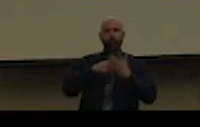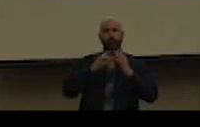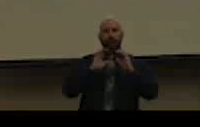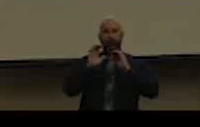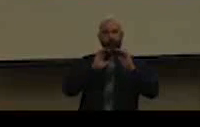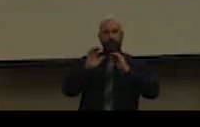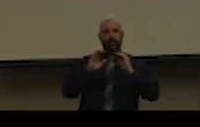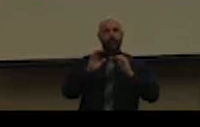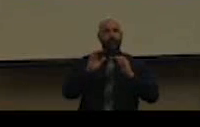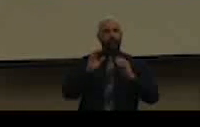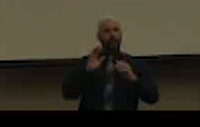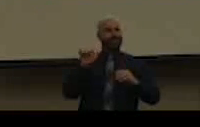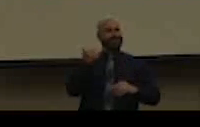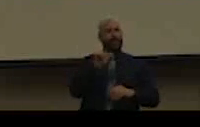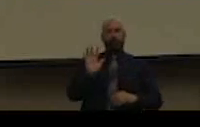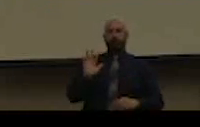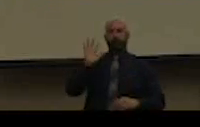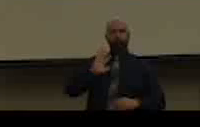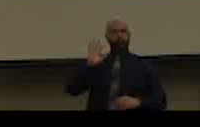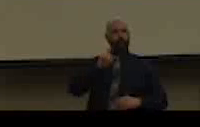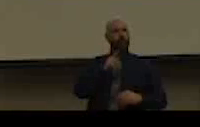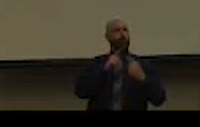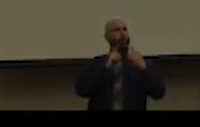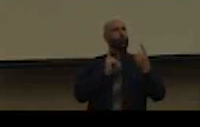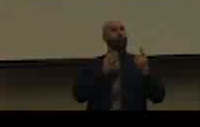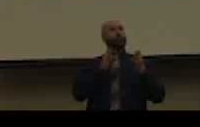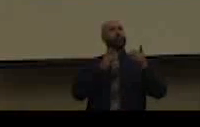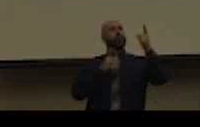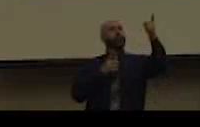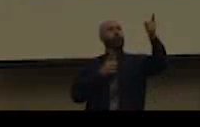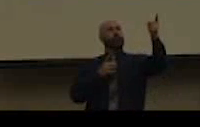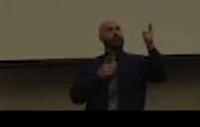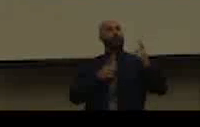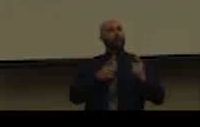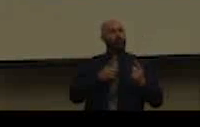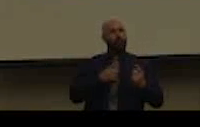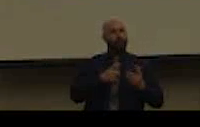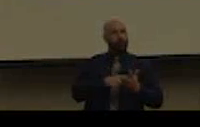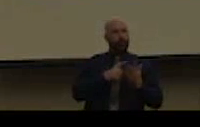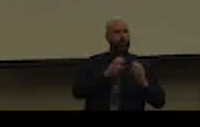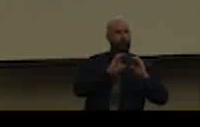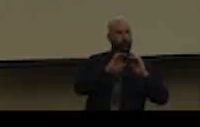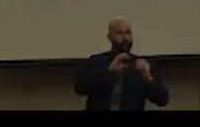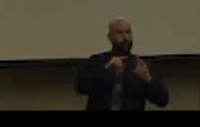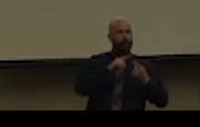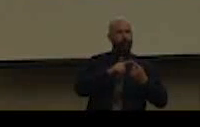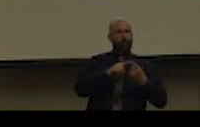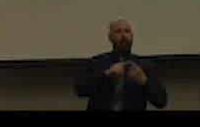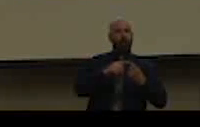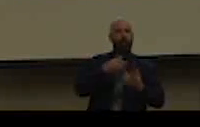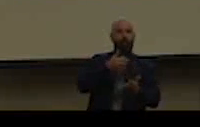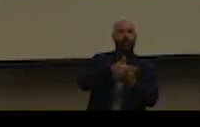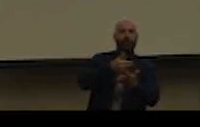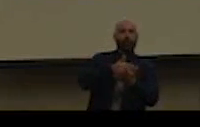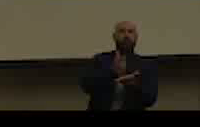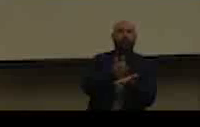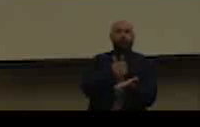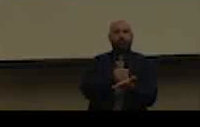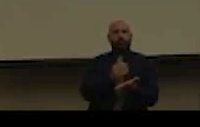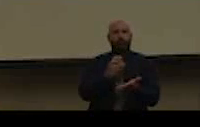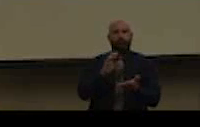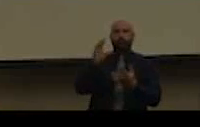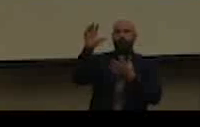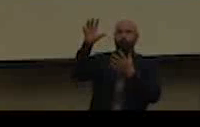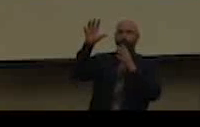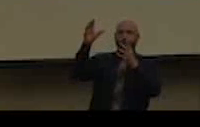street with those in leadership who can move the budget, I think it's equally important to be talking to providers of all types. That's part of